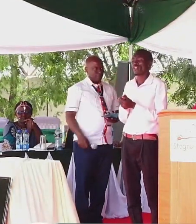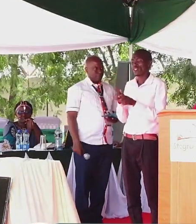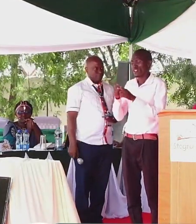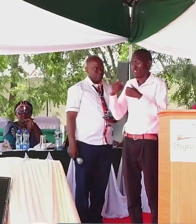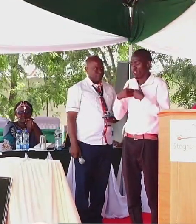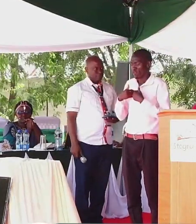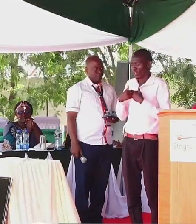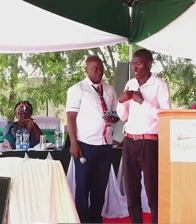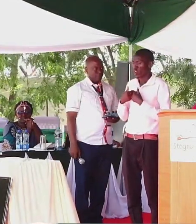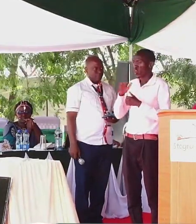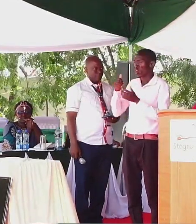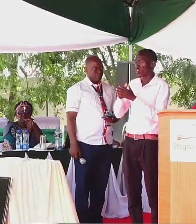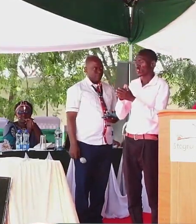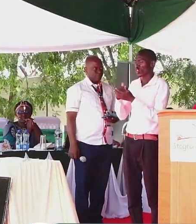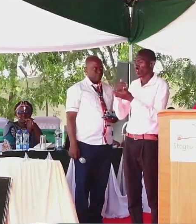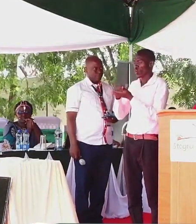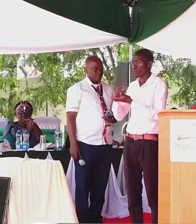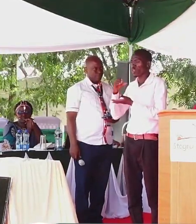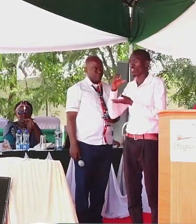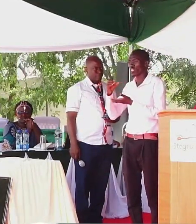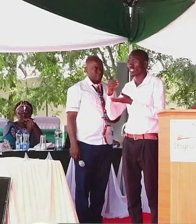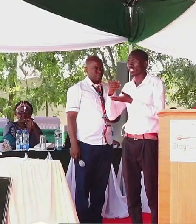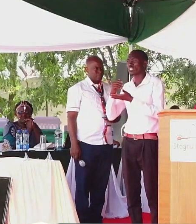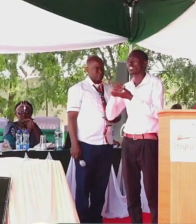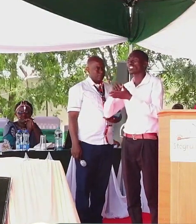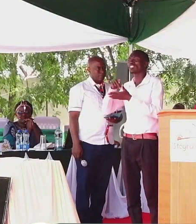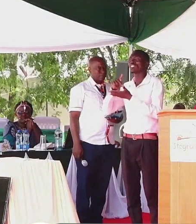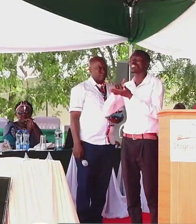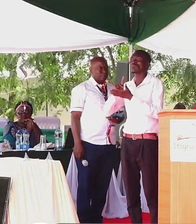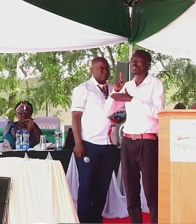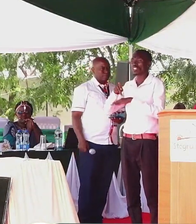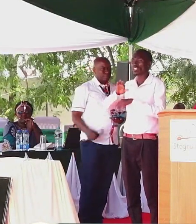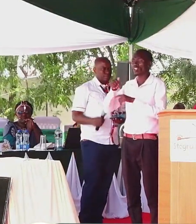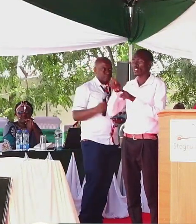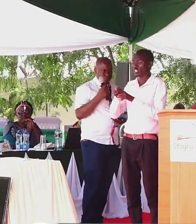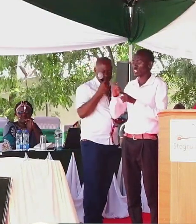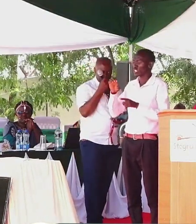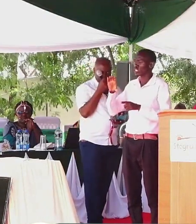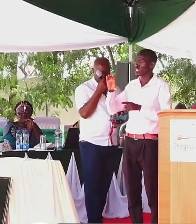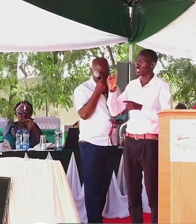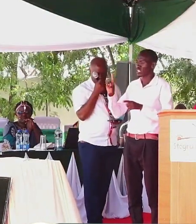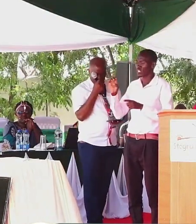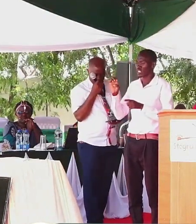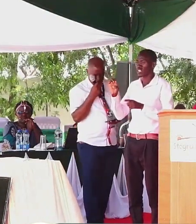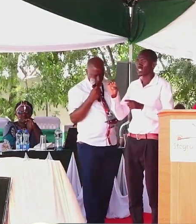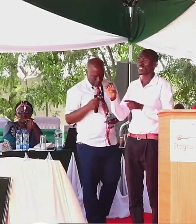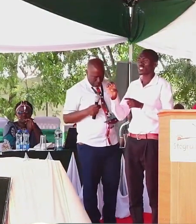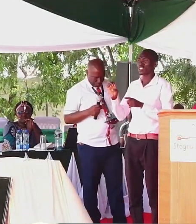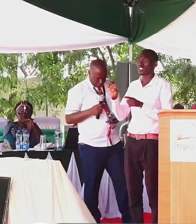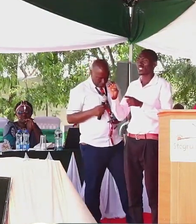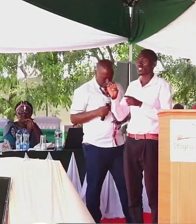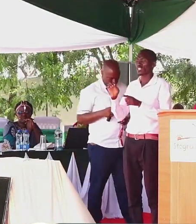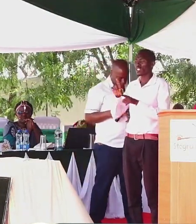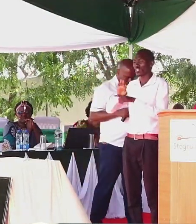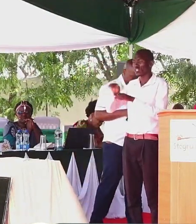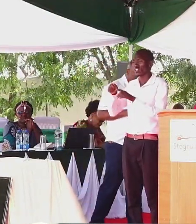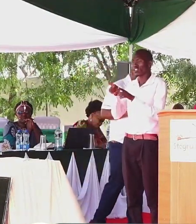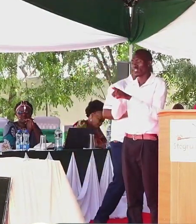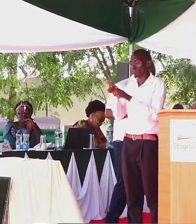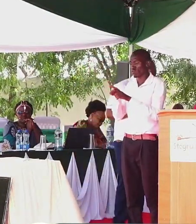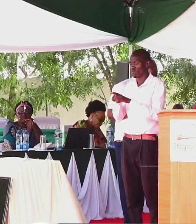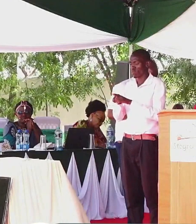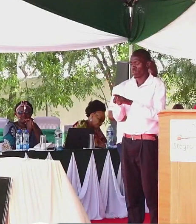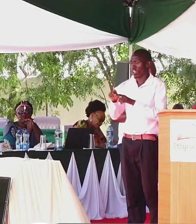capital projects where we construct ECD centers, and sometimes it also leaks to other